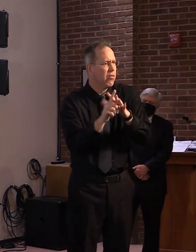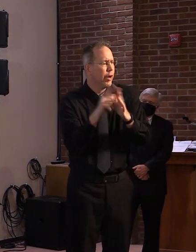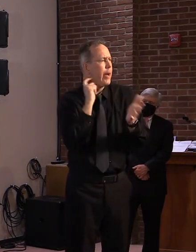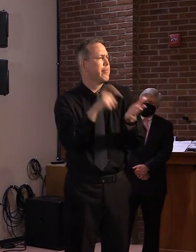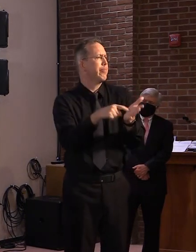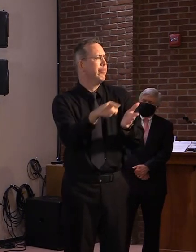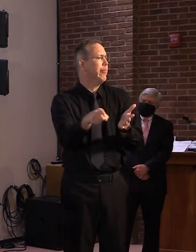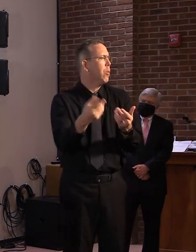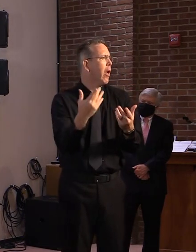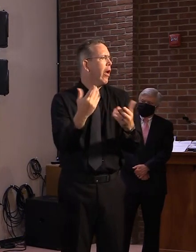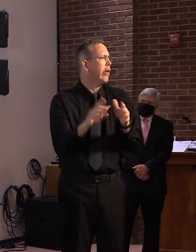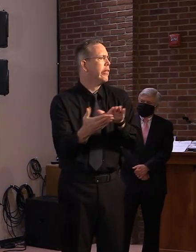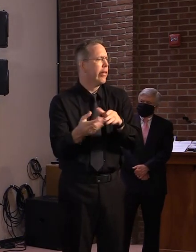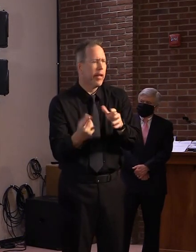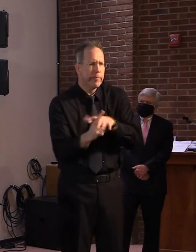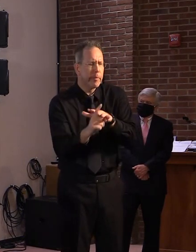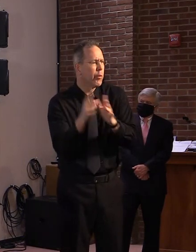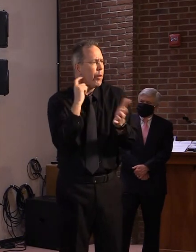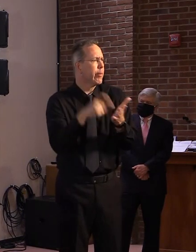Thank you very much.